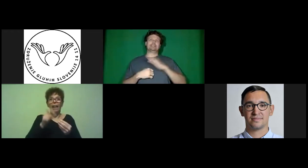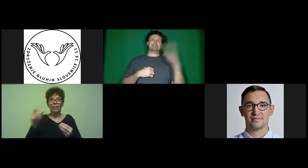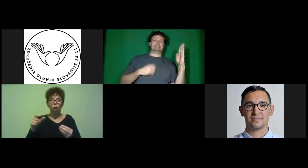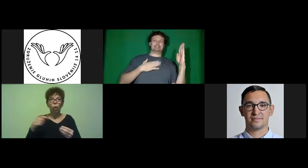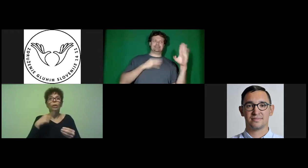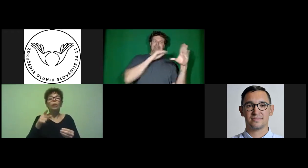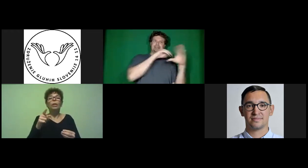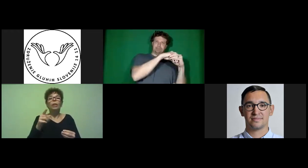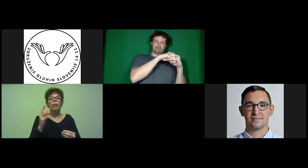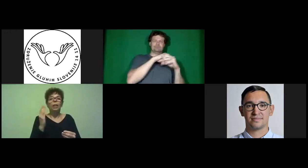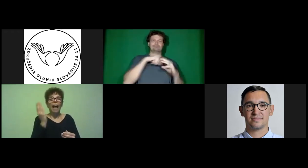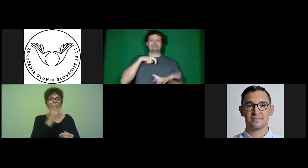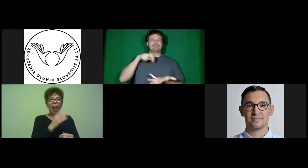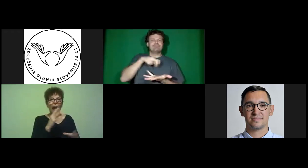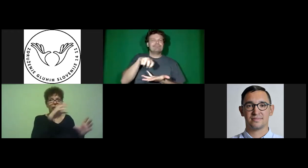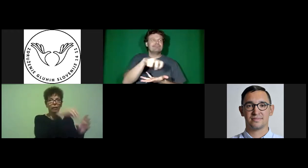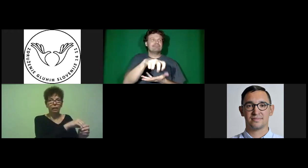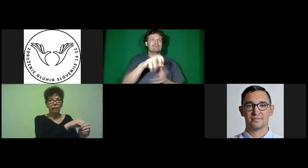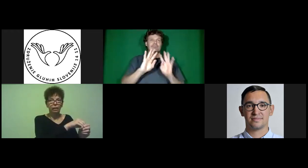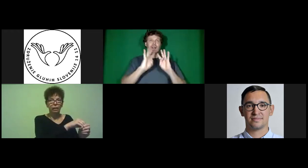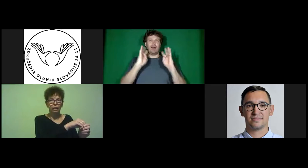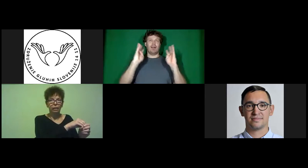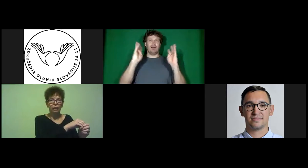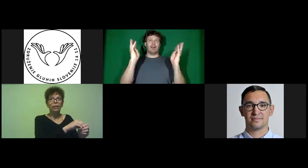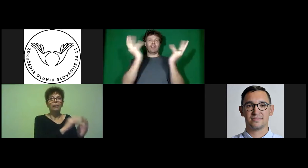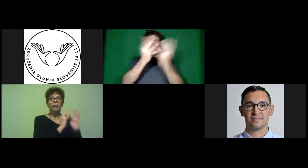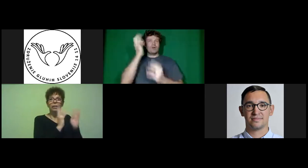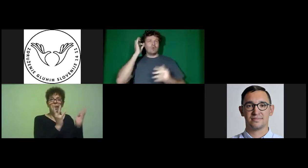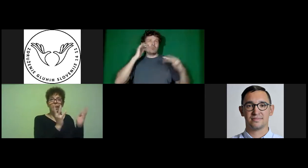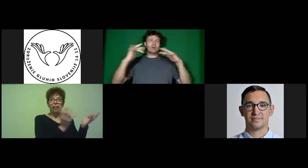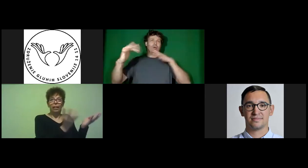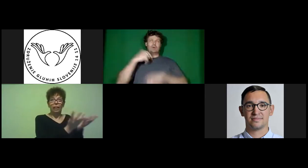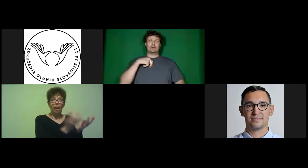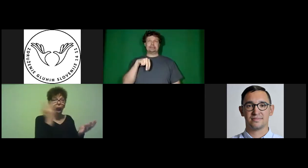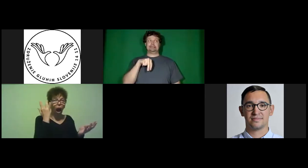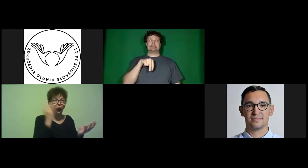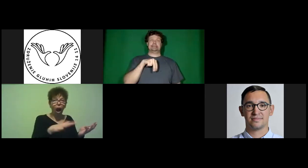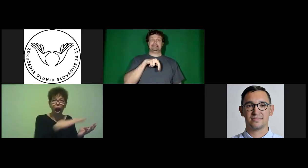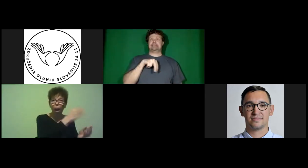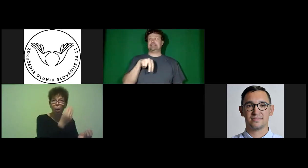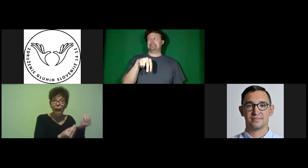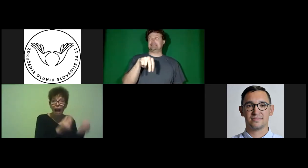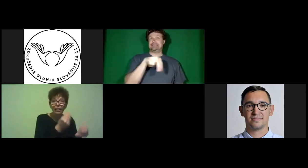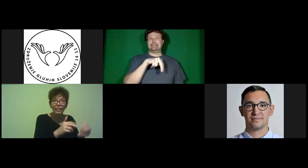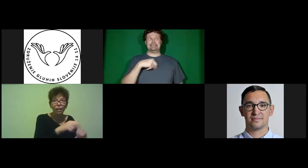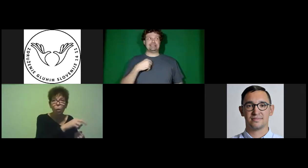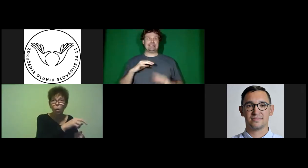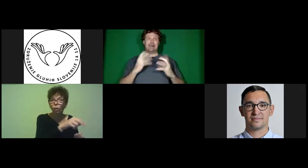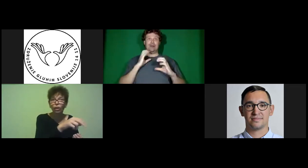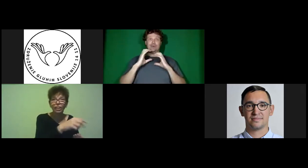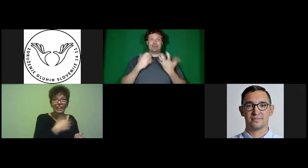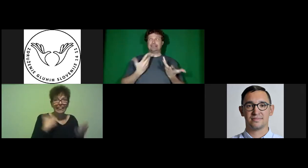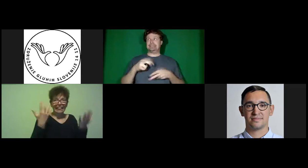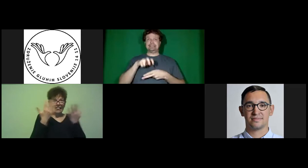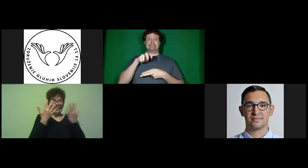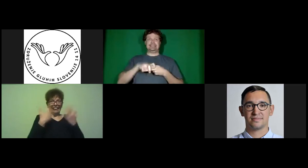17 years old. I was in the West Slovenian All-Star team. All the rest of the people and the